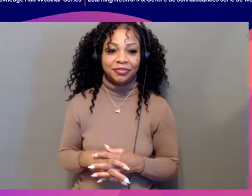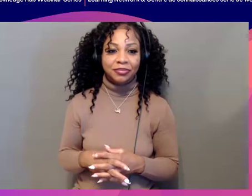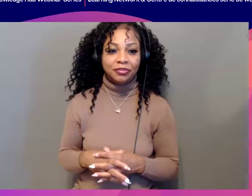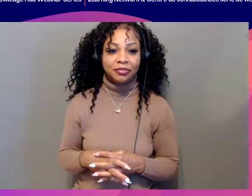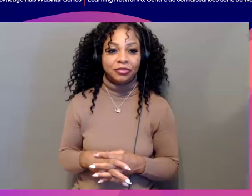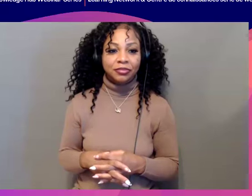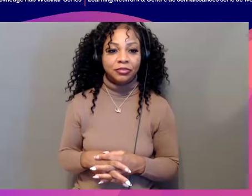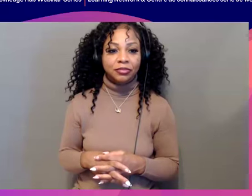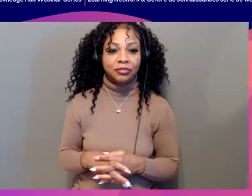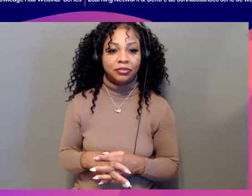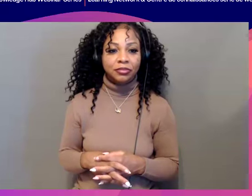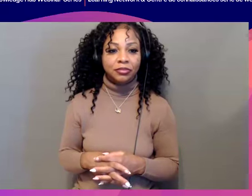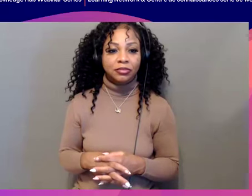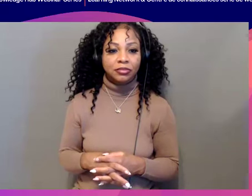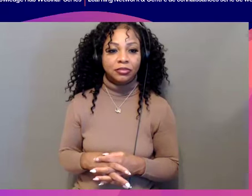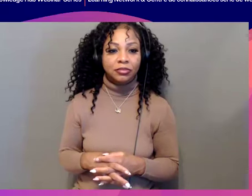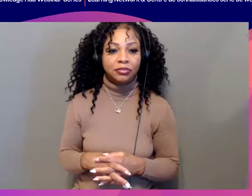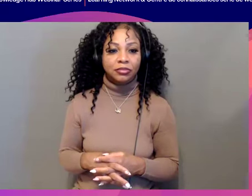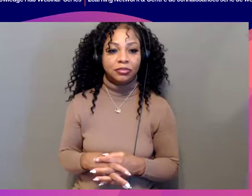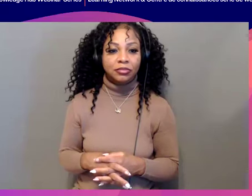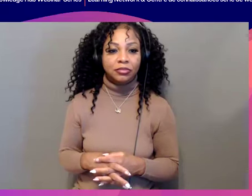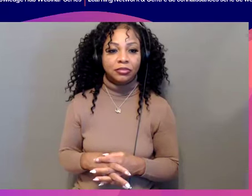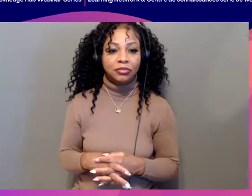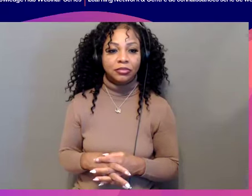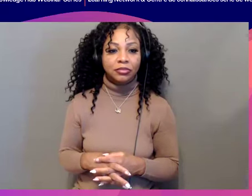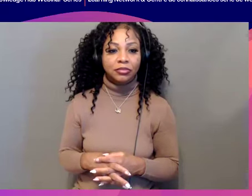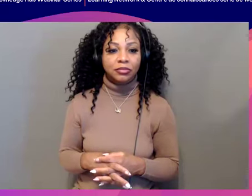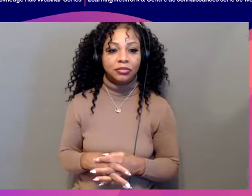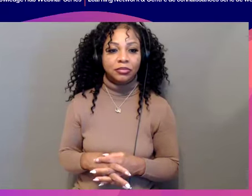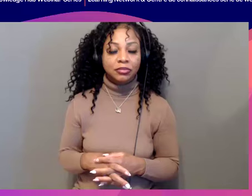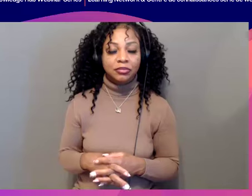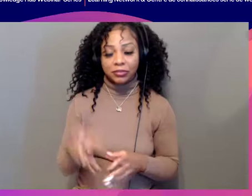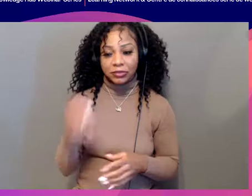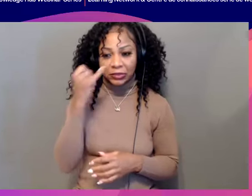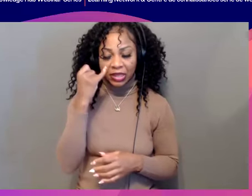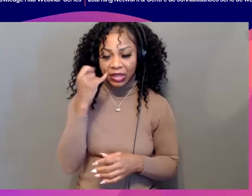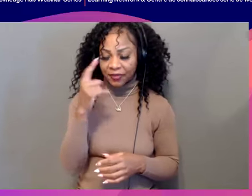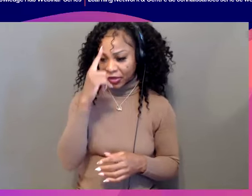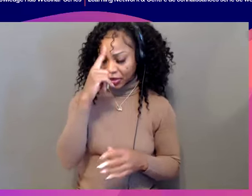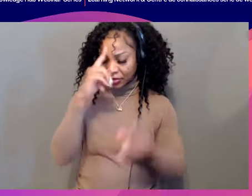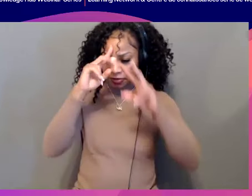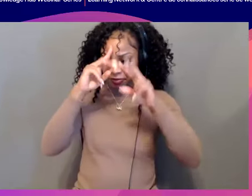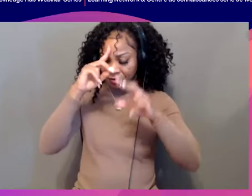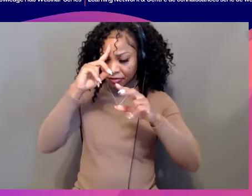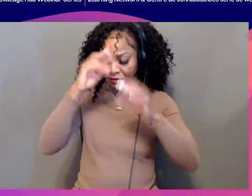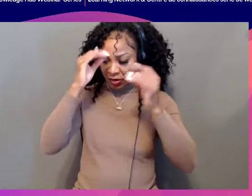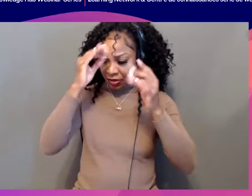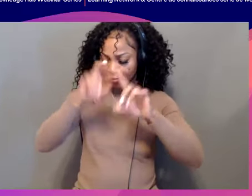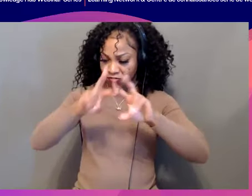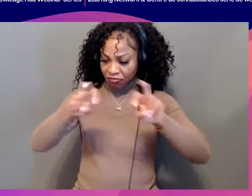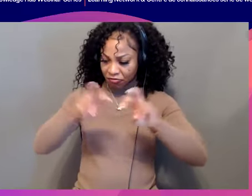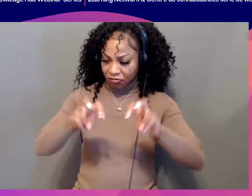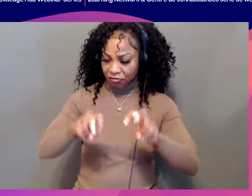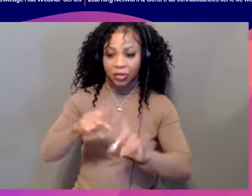and I think that when we think more broadly about like